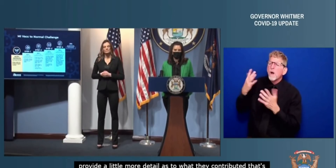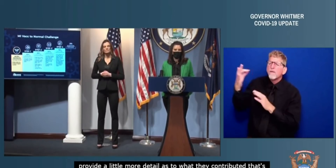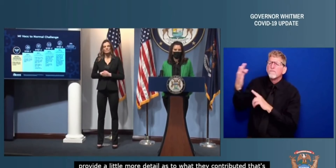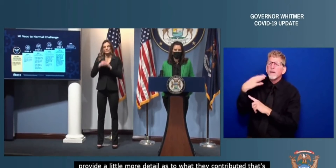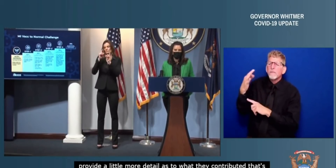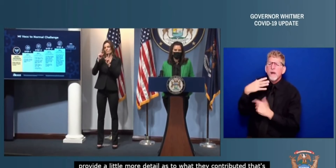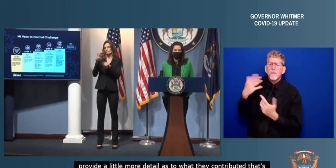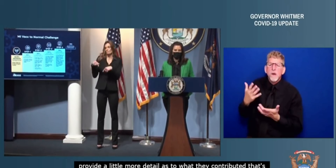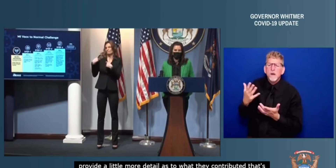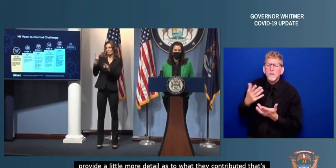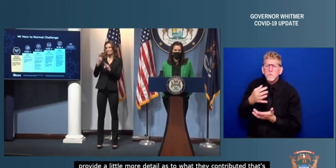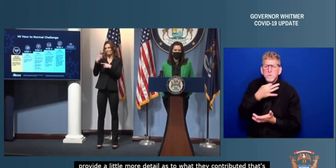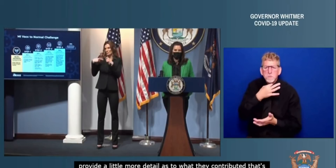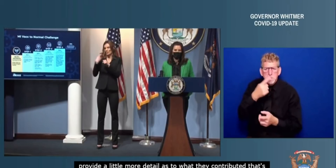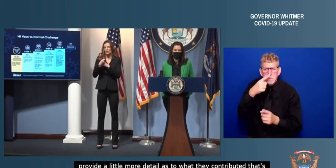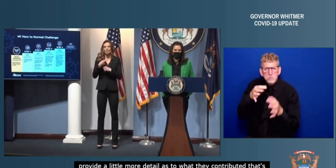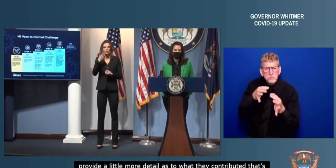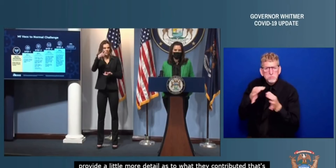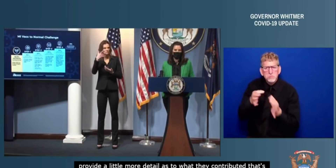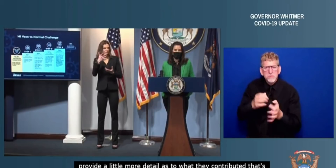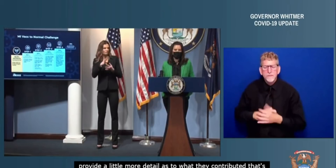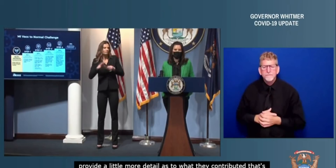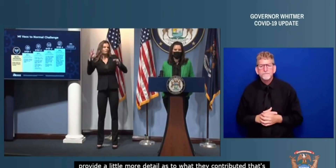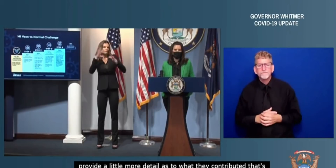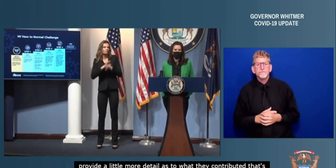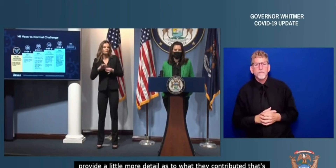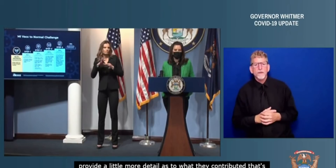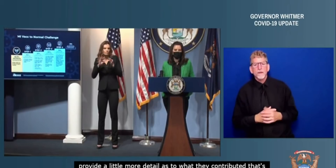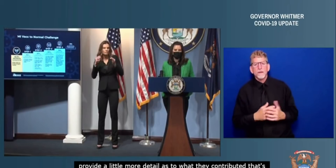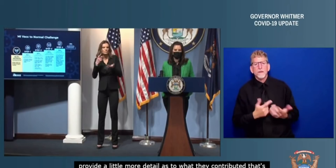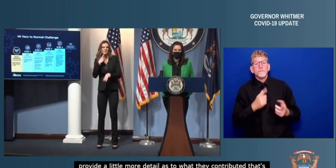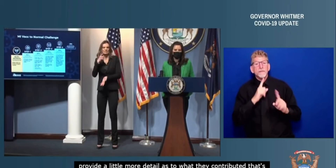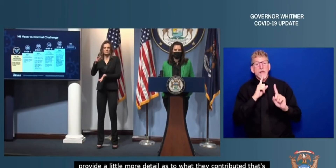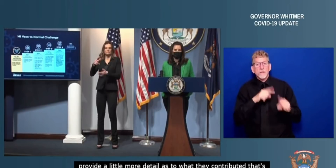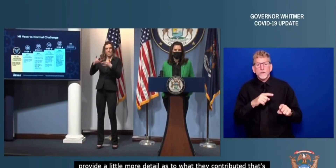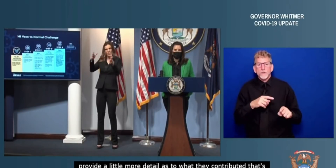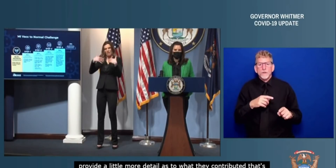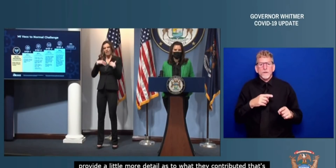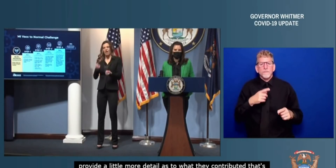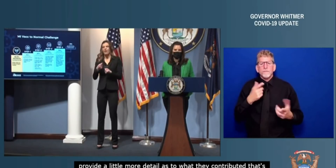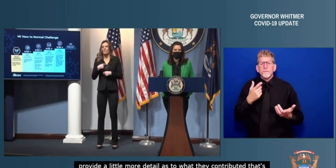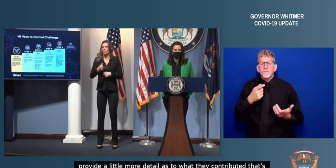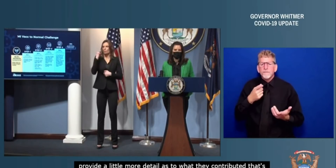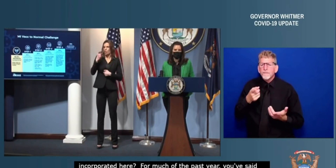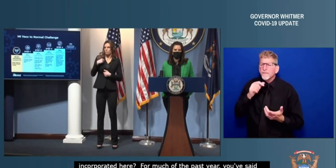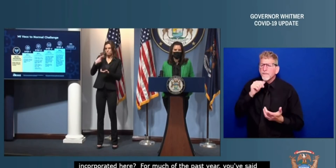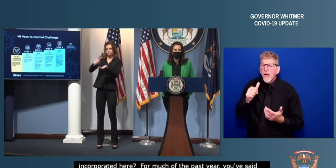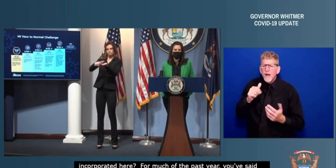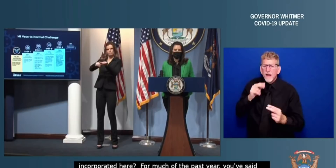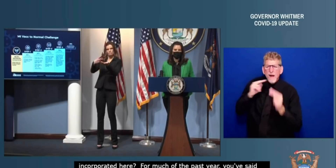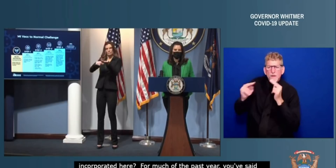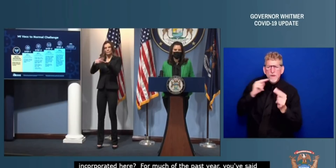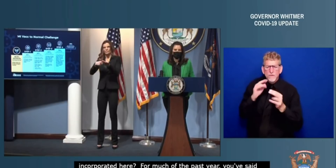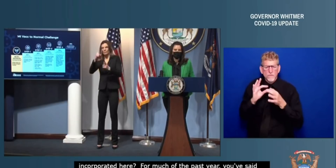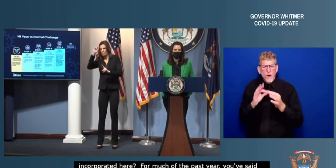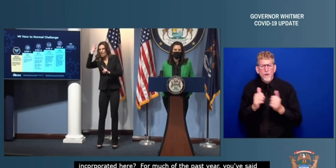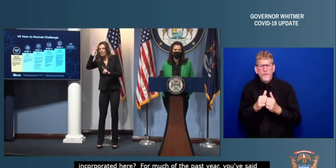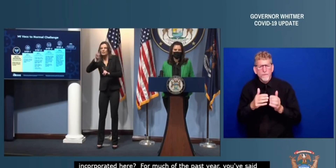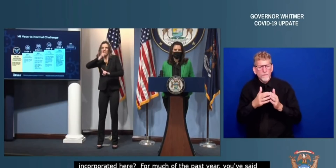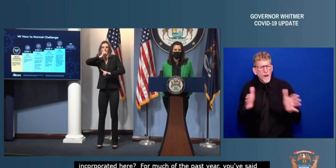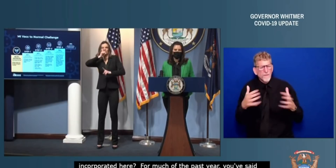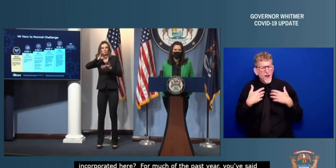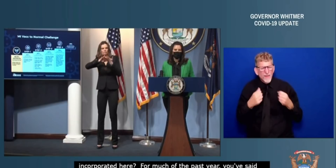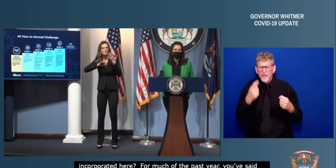of the past year, you've said you're not going to negotiate on public health. Can you sort of explain how this, whatever